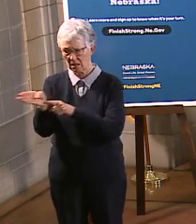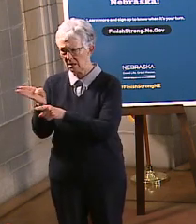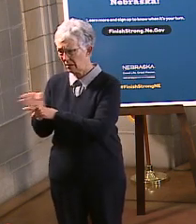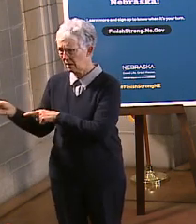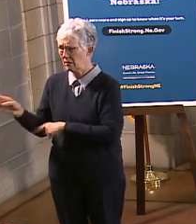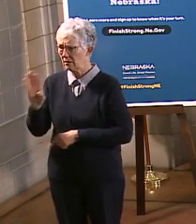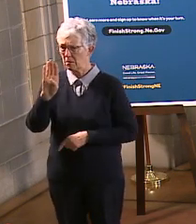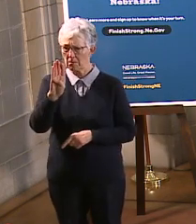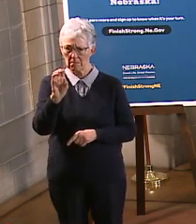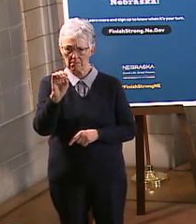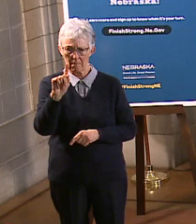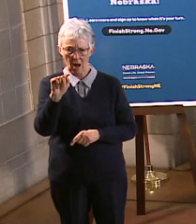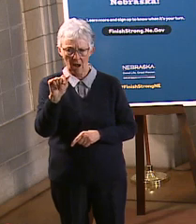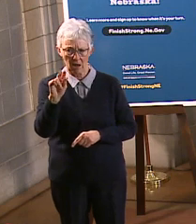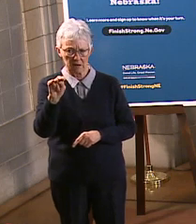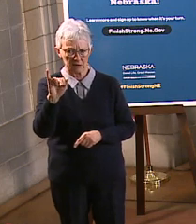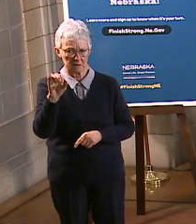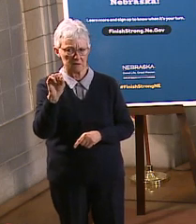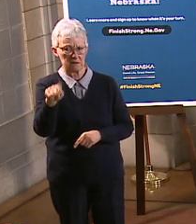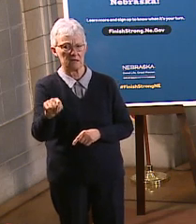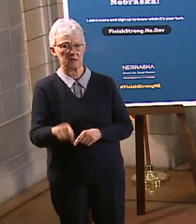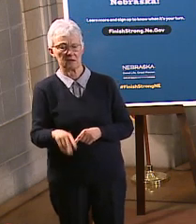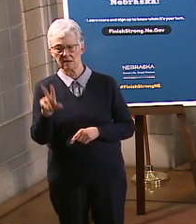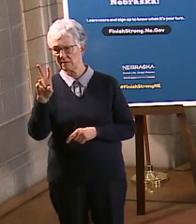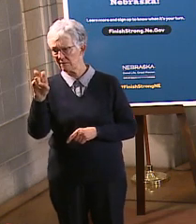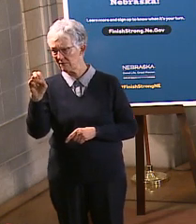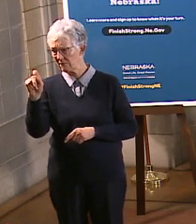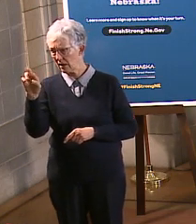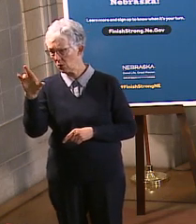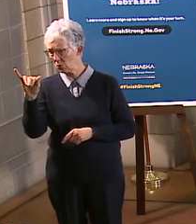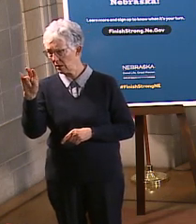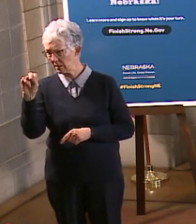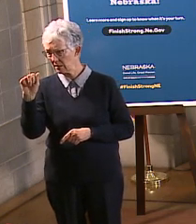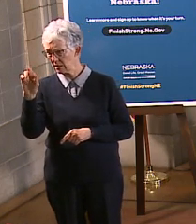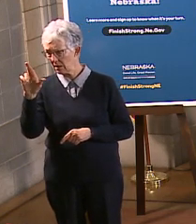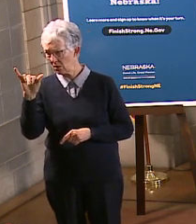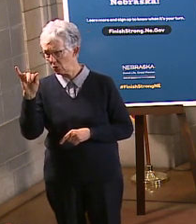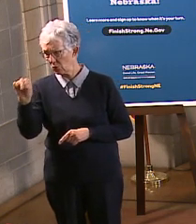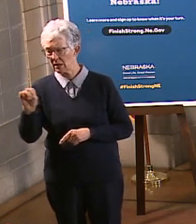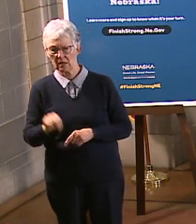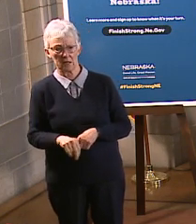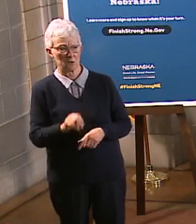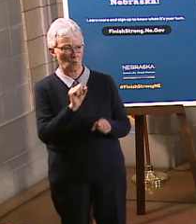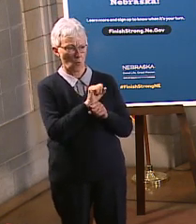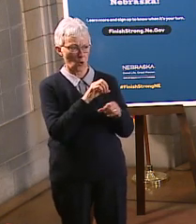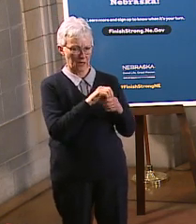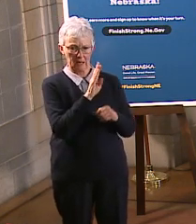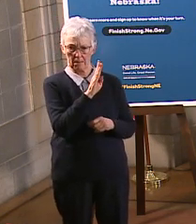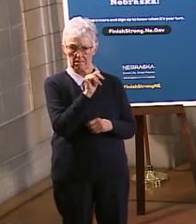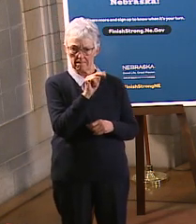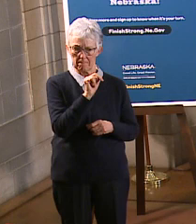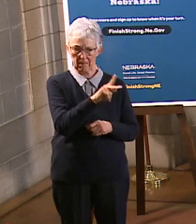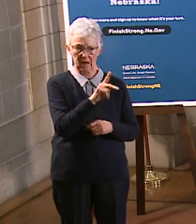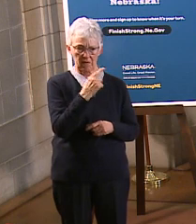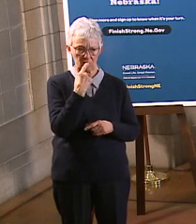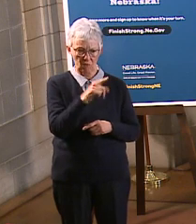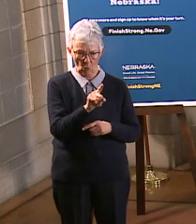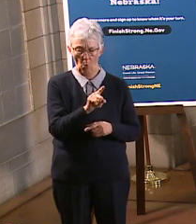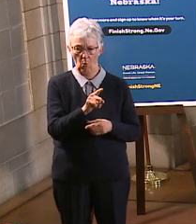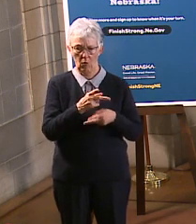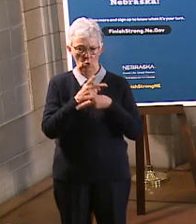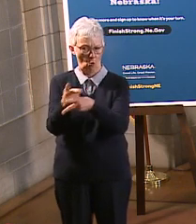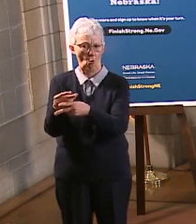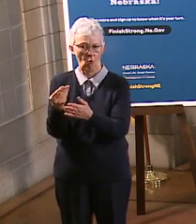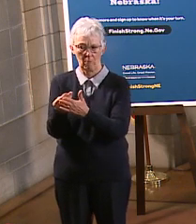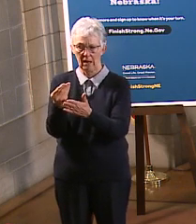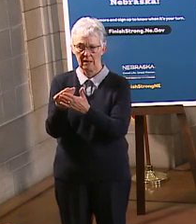or a veterinarian, just loan officer for a bank for agricultural things. There's just so many different career fields you can pick